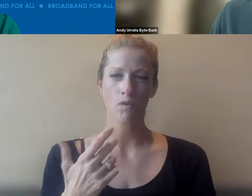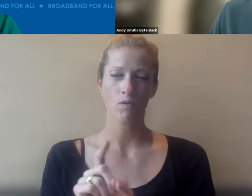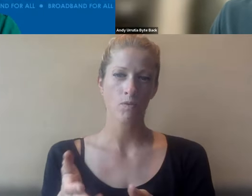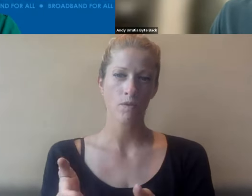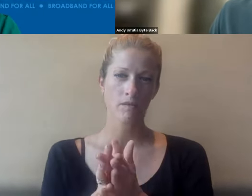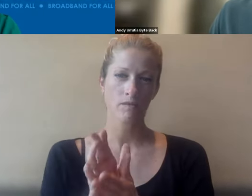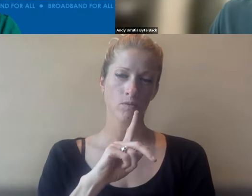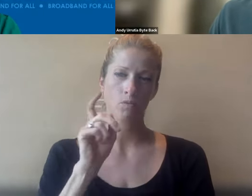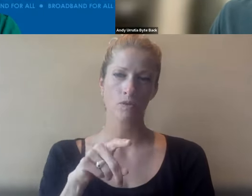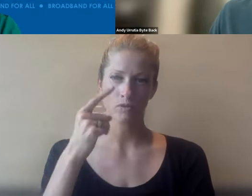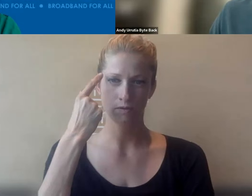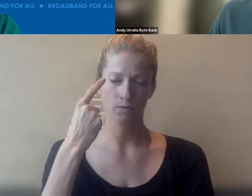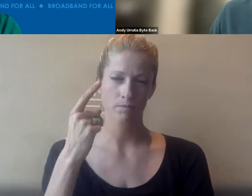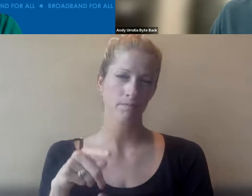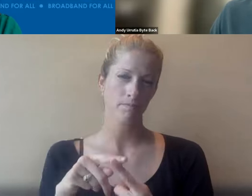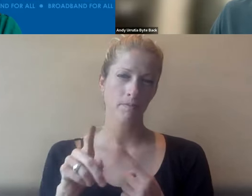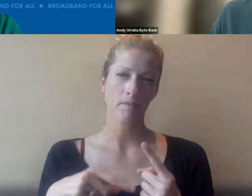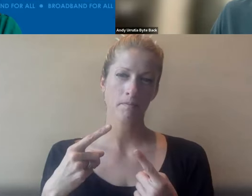a question about